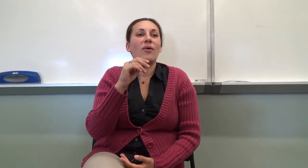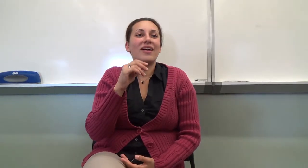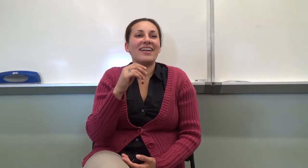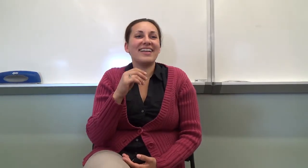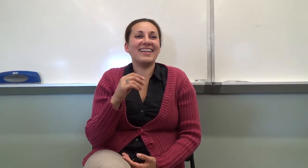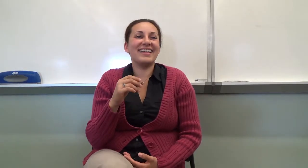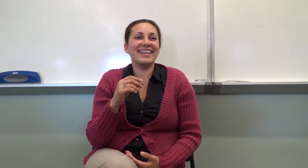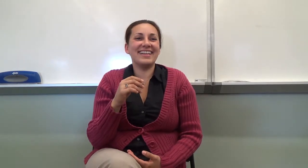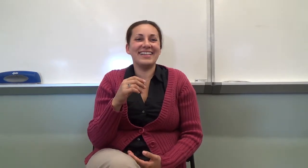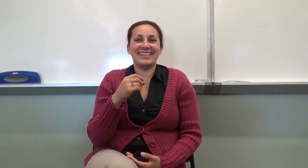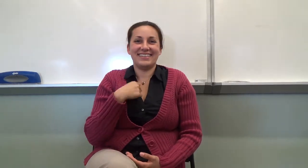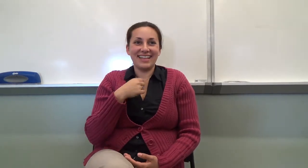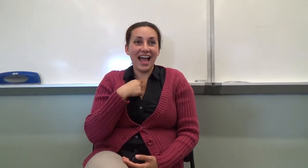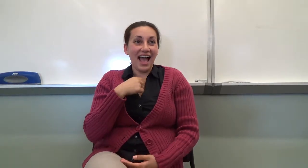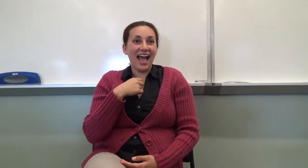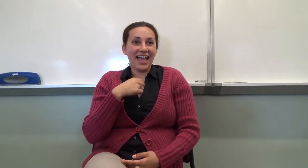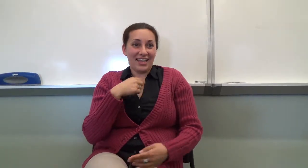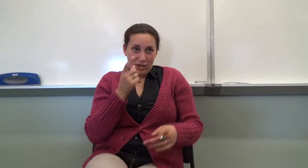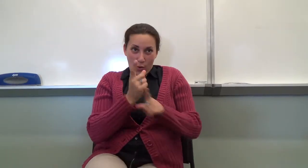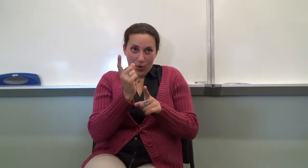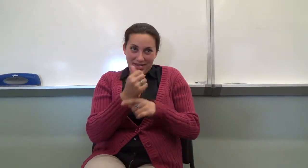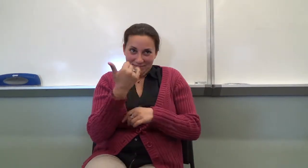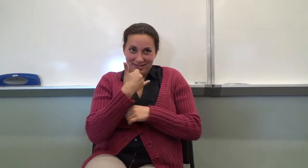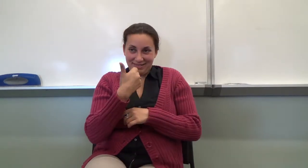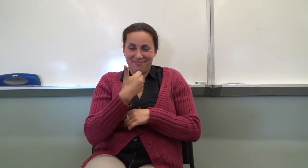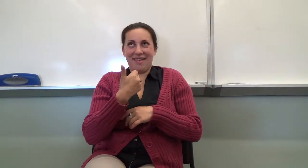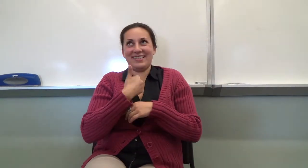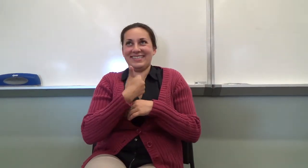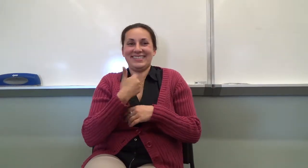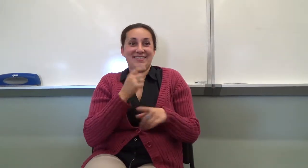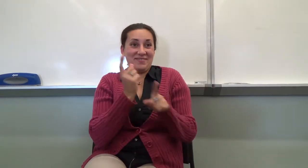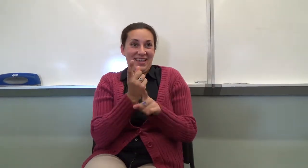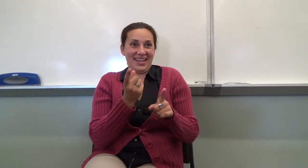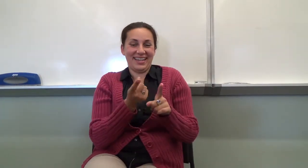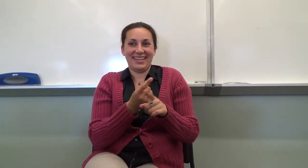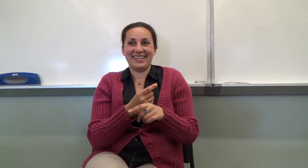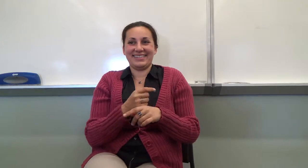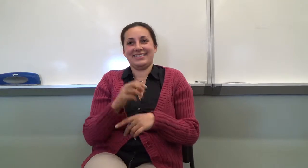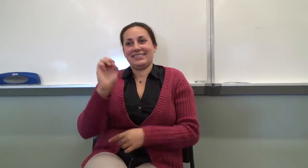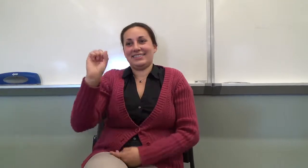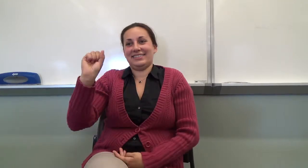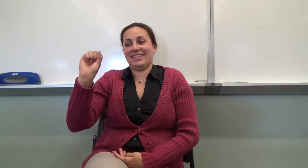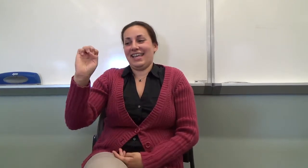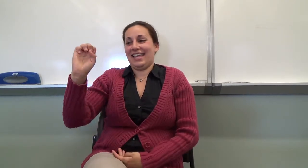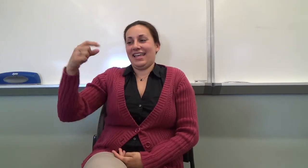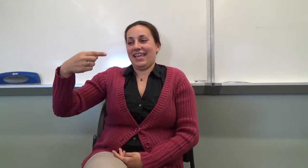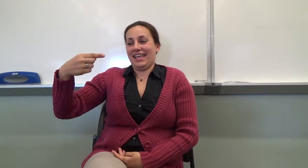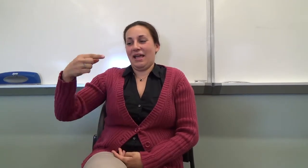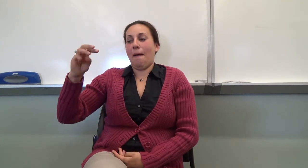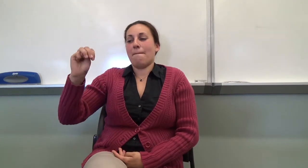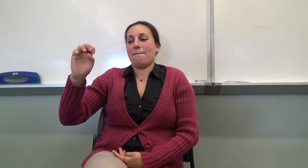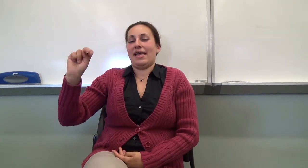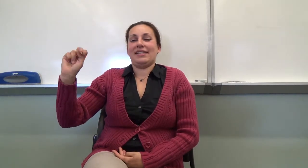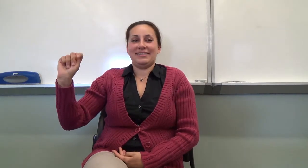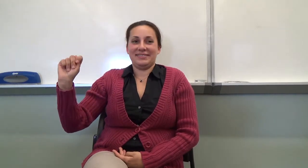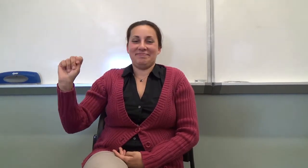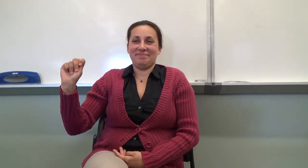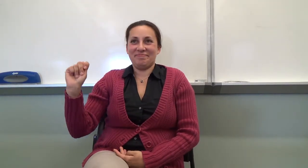again, AB, but because you don't have arrowheads here, you've got a finite chunk of line, you just put a bar over it,